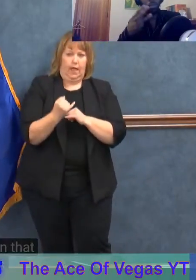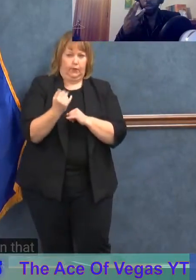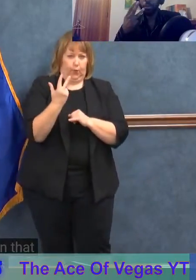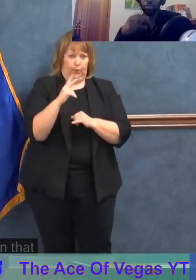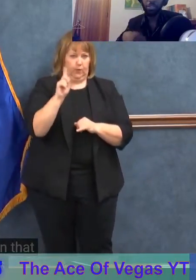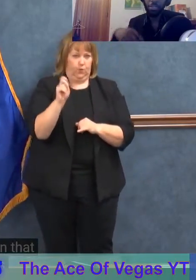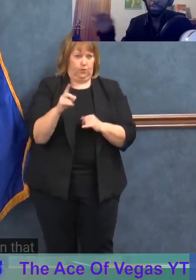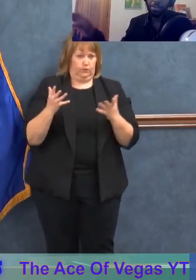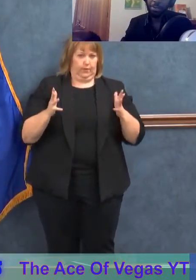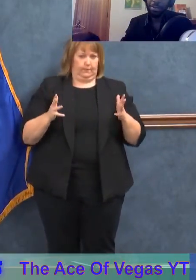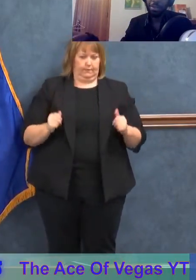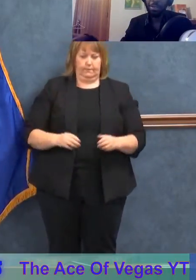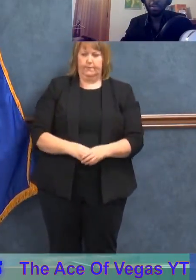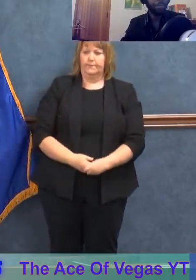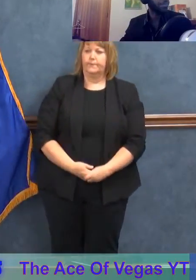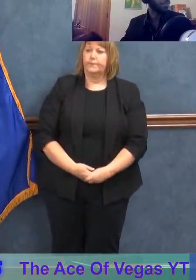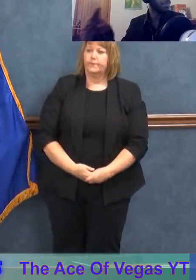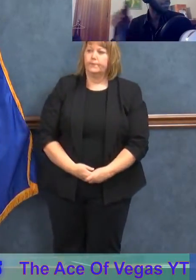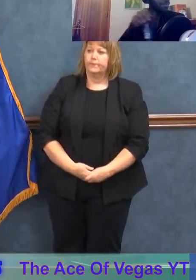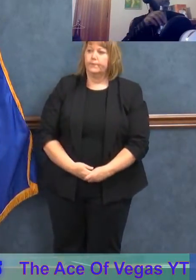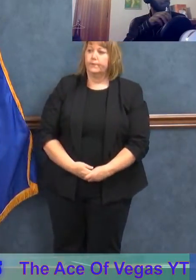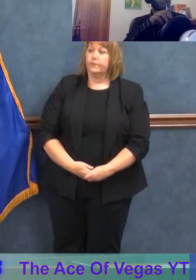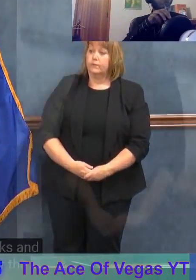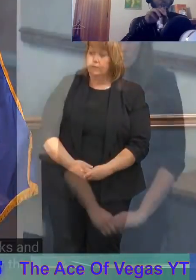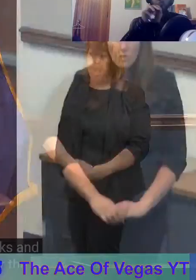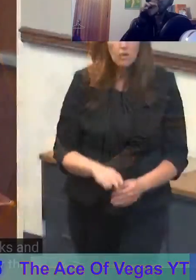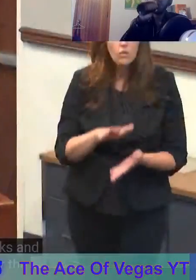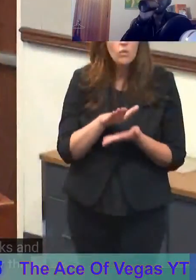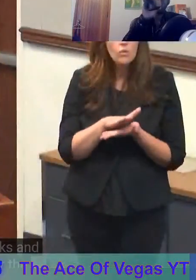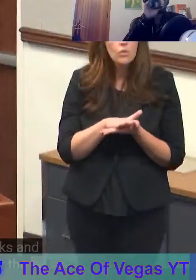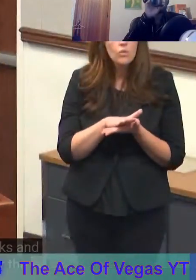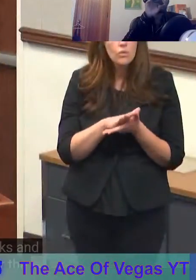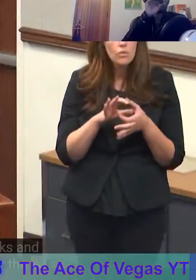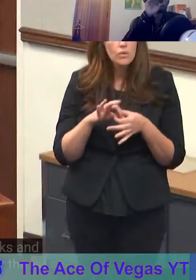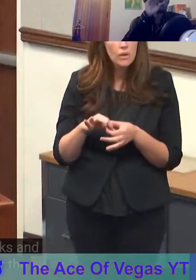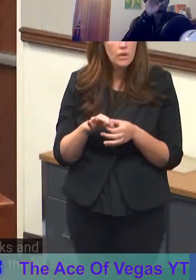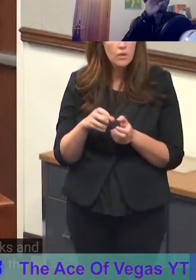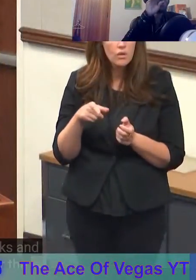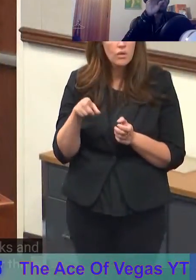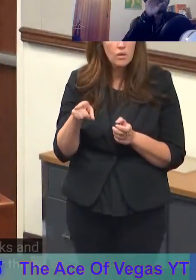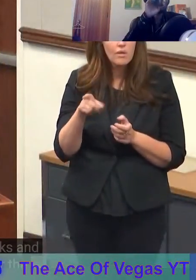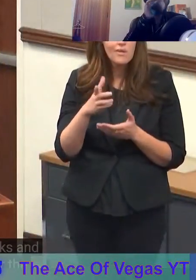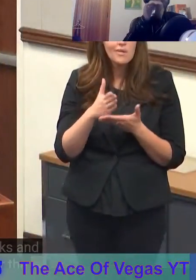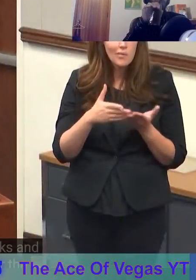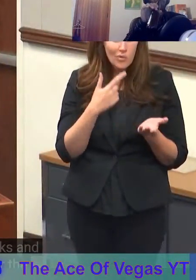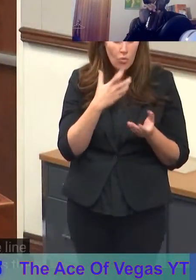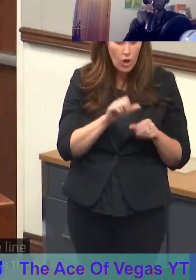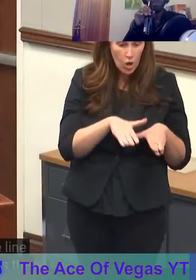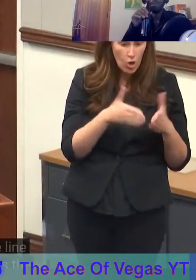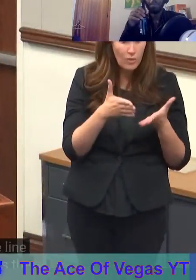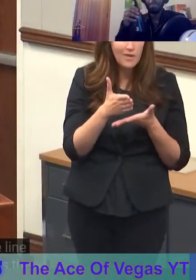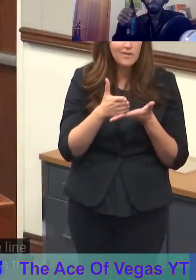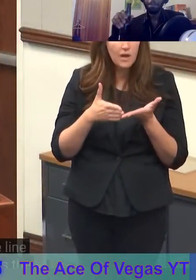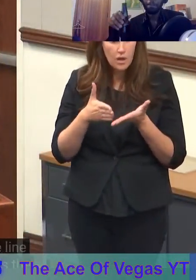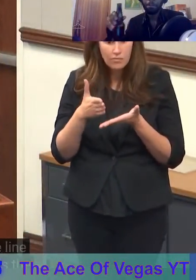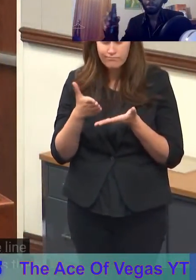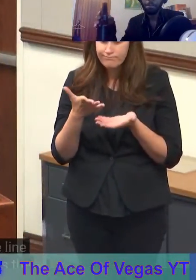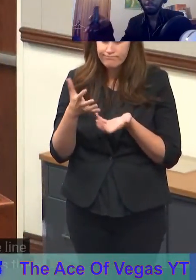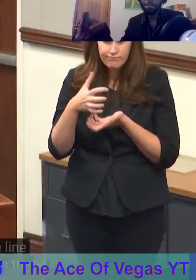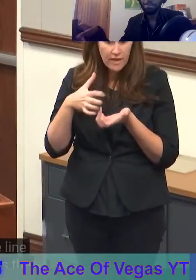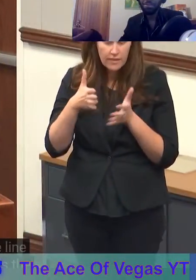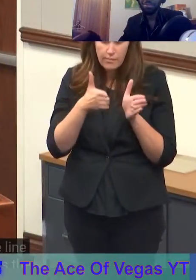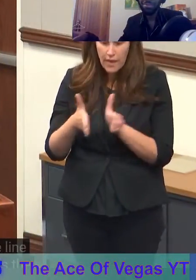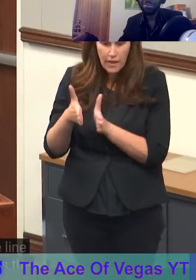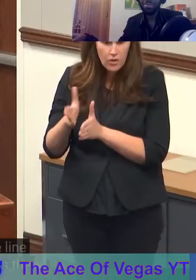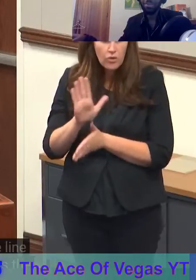here. 3 questions. In regards to schools, the president says he wants them open. You've got several schools that are coming out with mixed